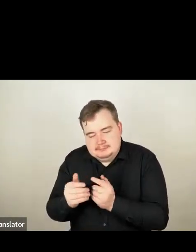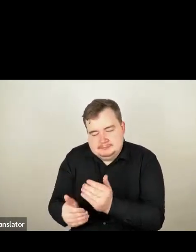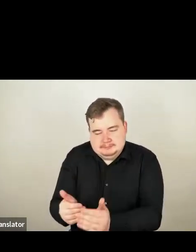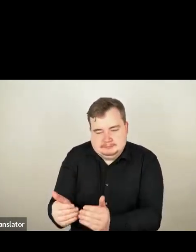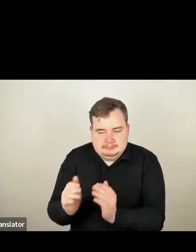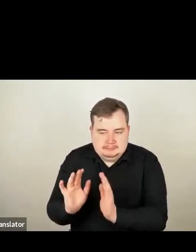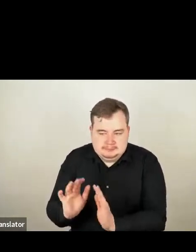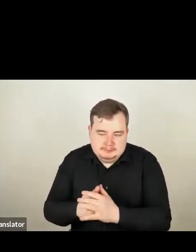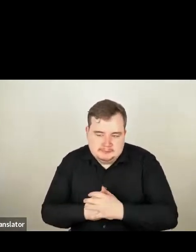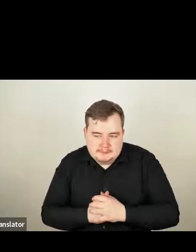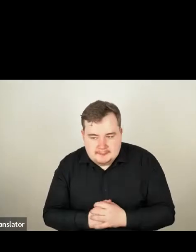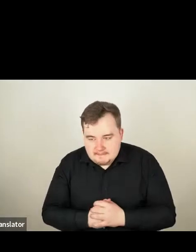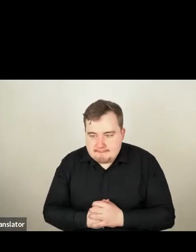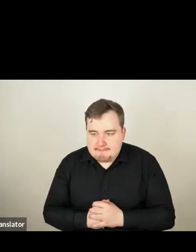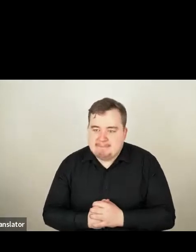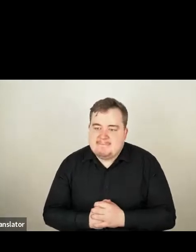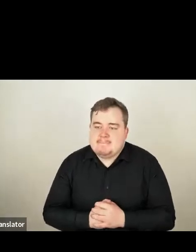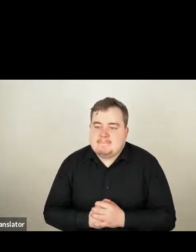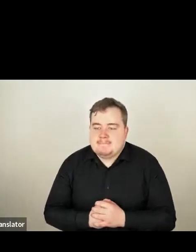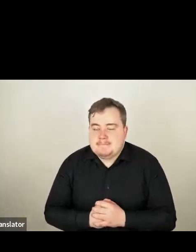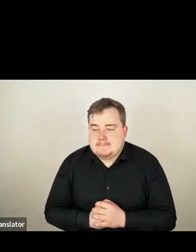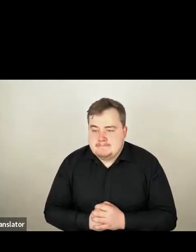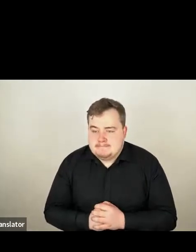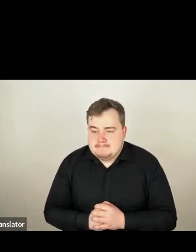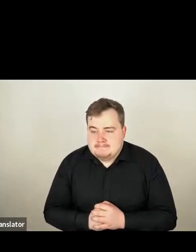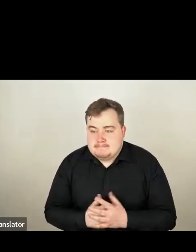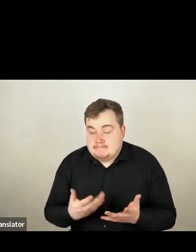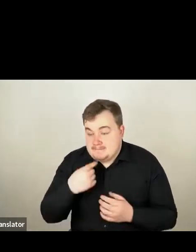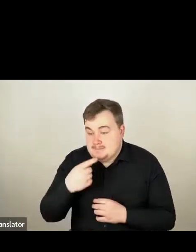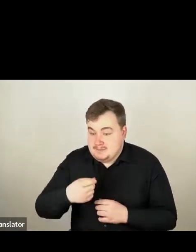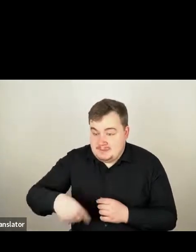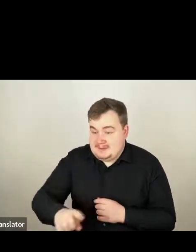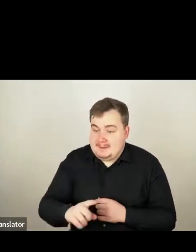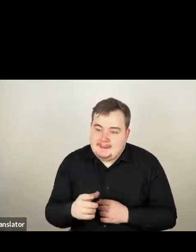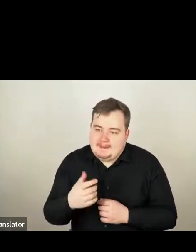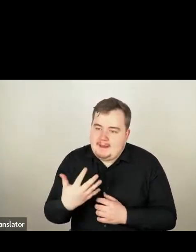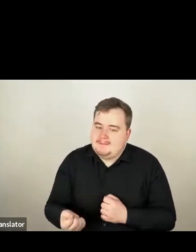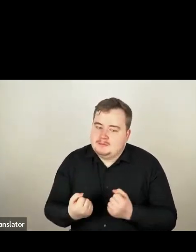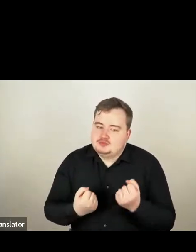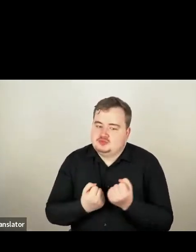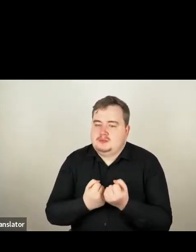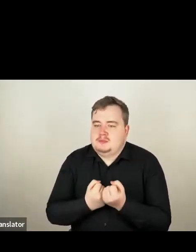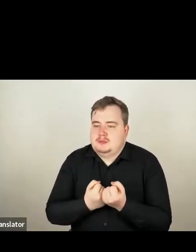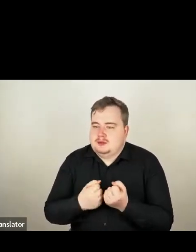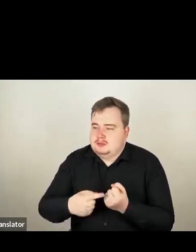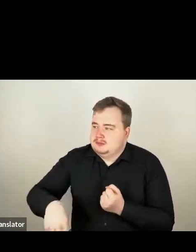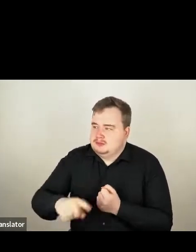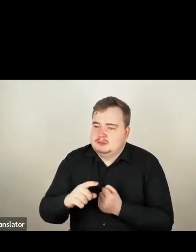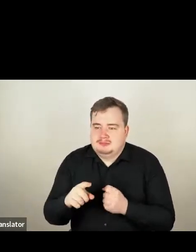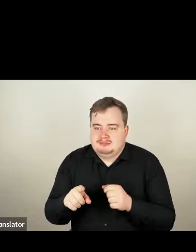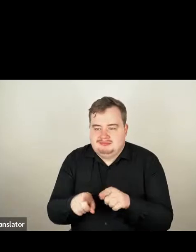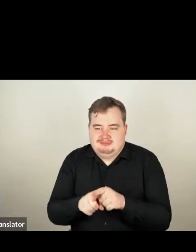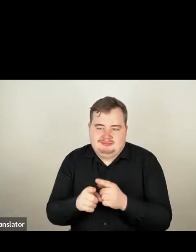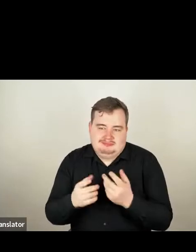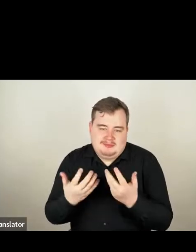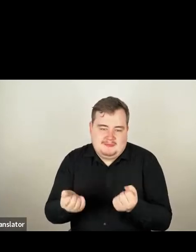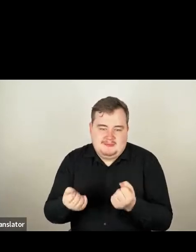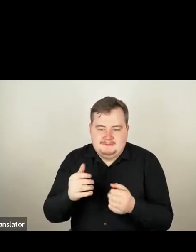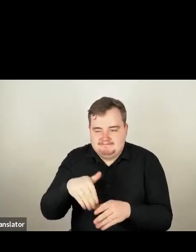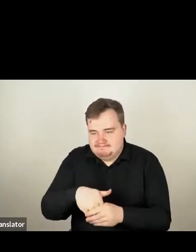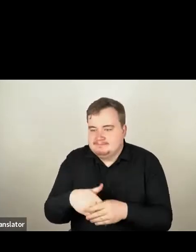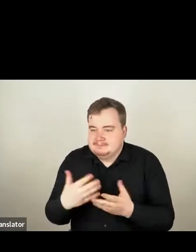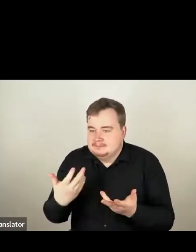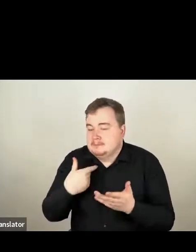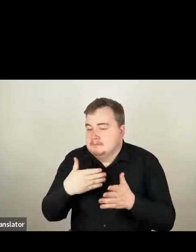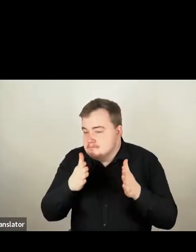in order to help us in having these results. Indeed, I had prepared something to say,